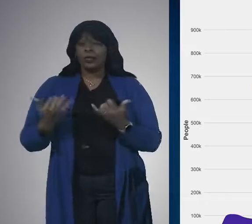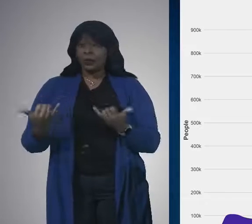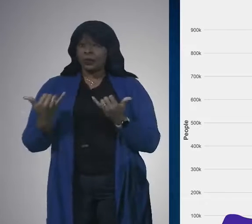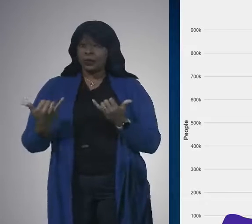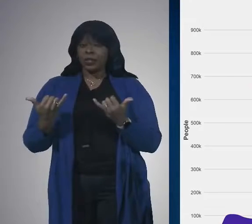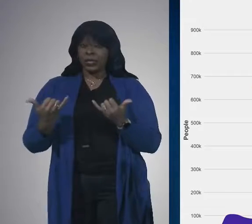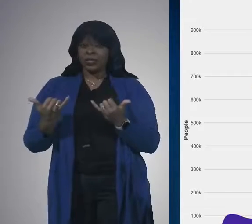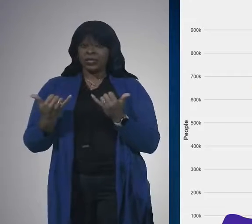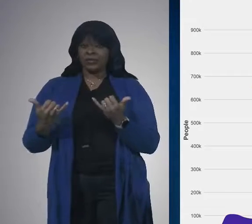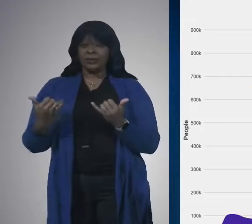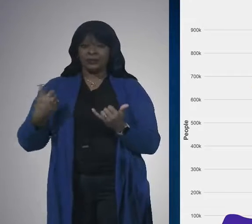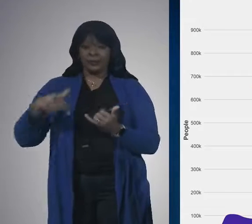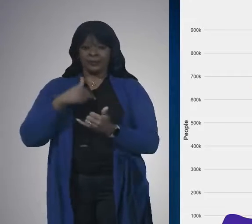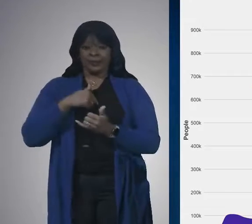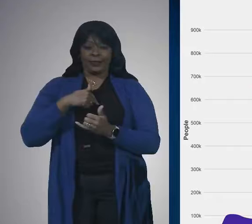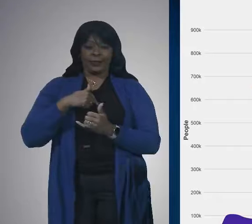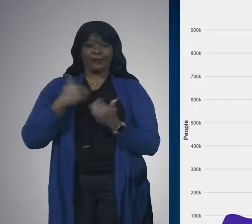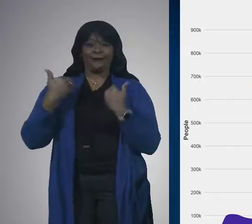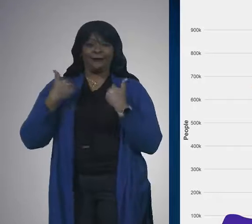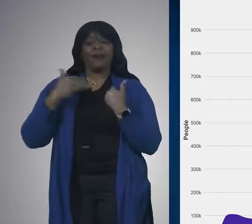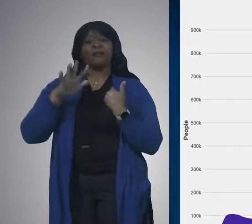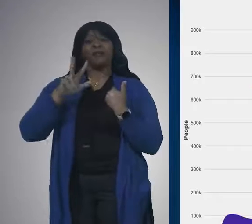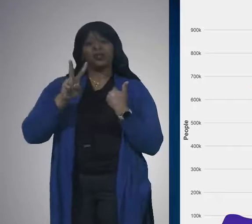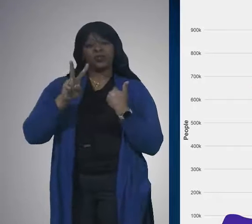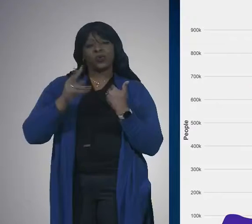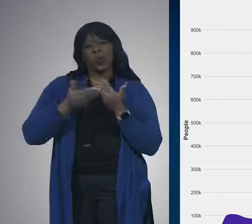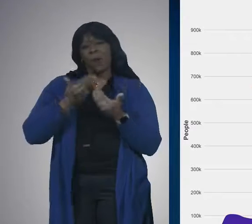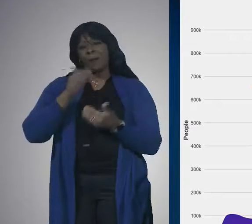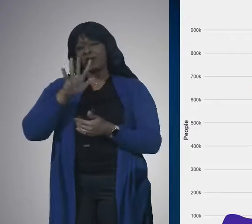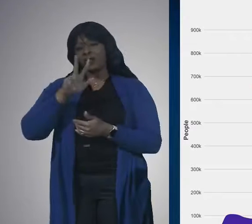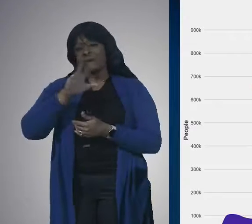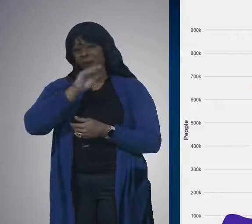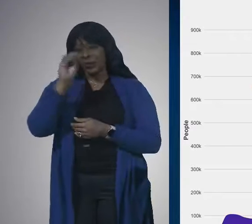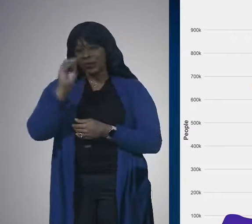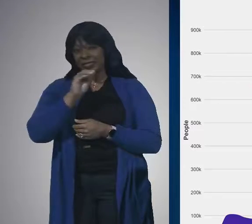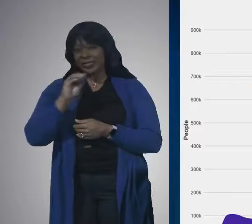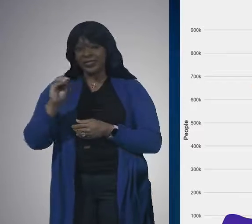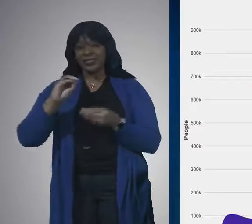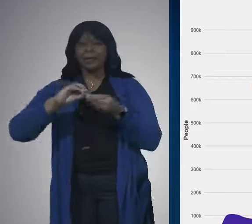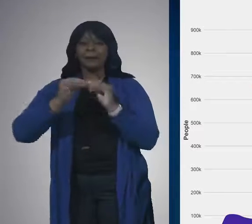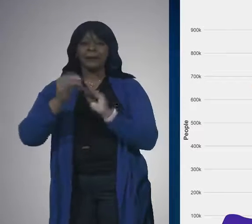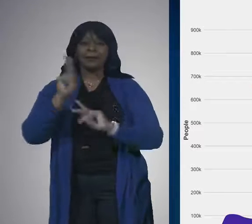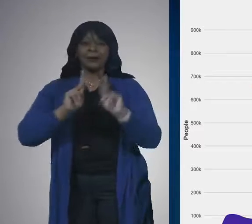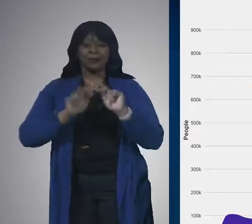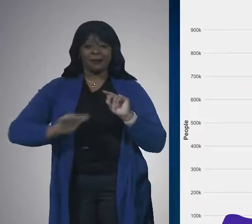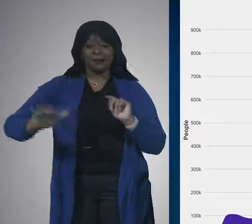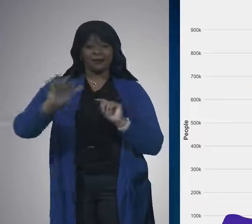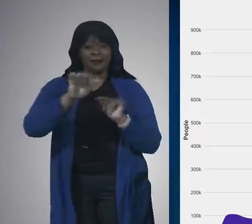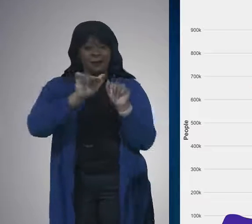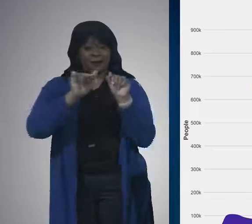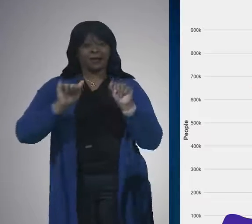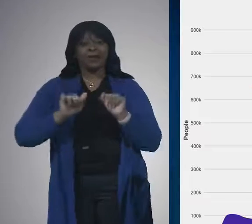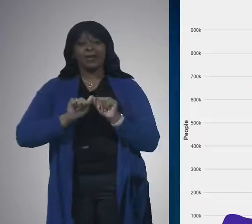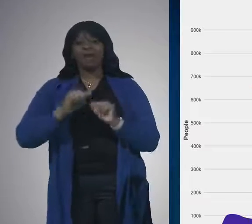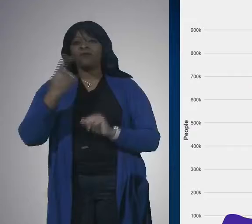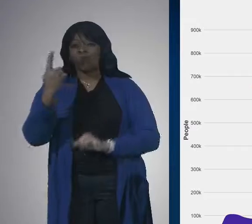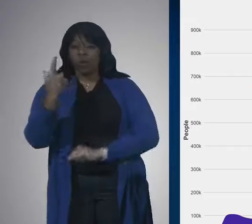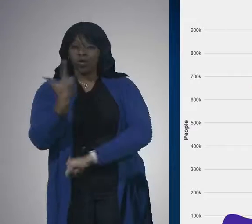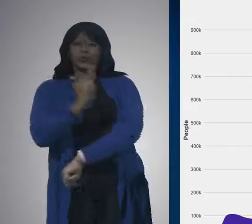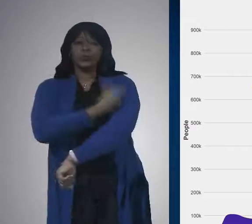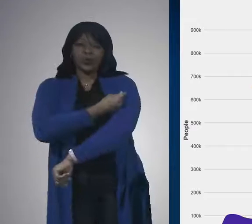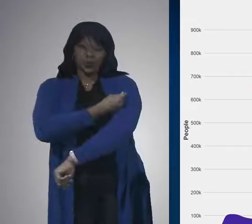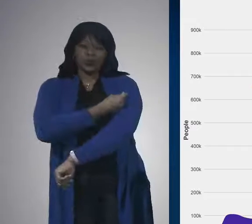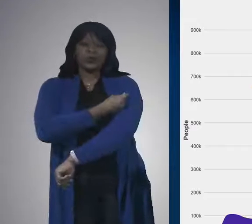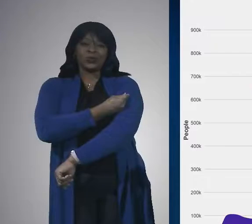Currently, we have 52, almost 53% of the population that have received at least one dose,